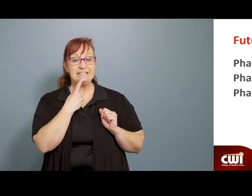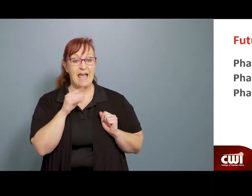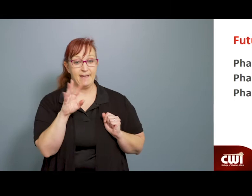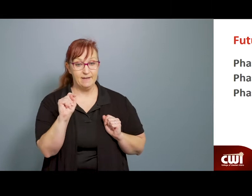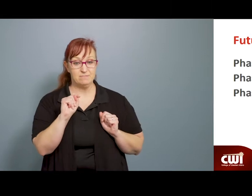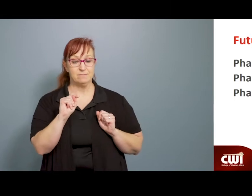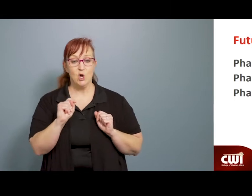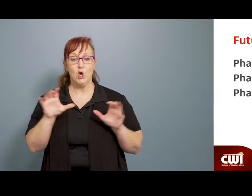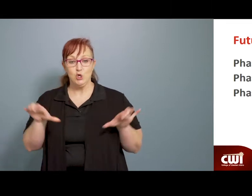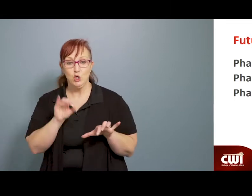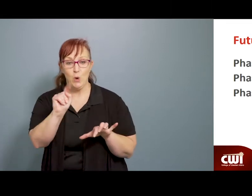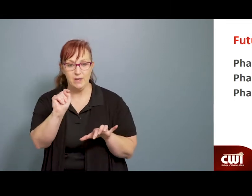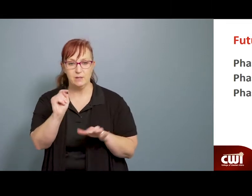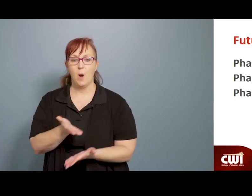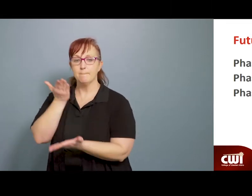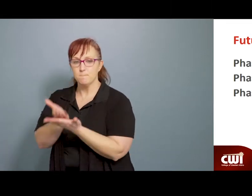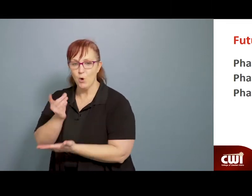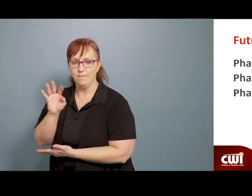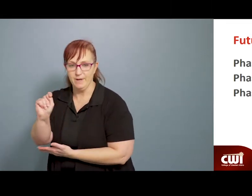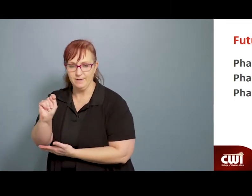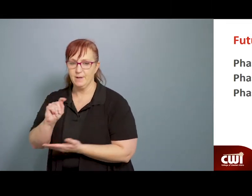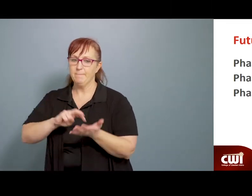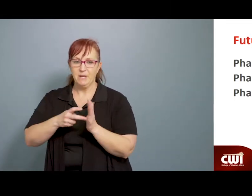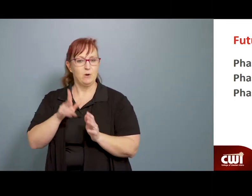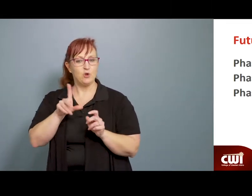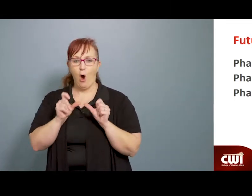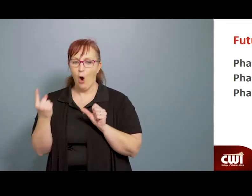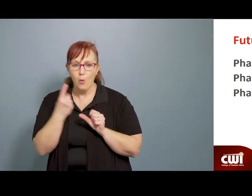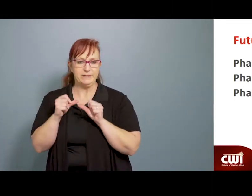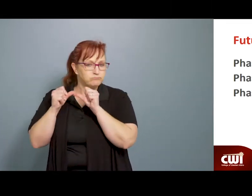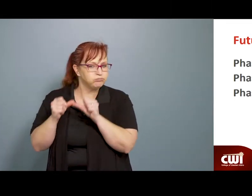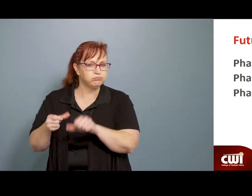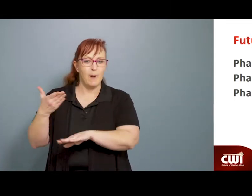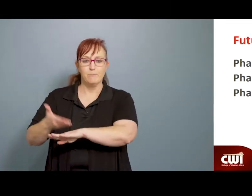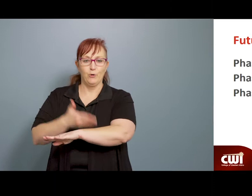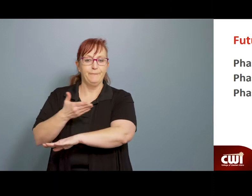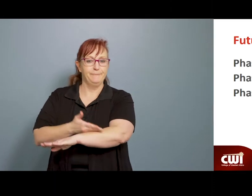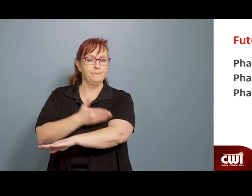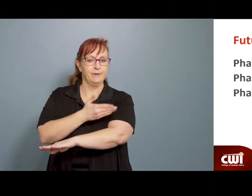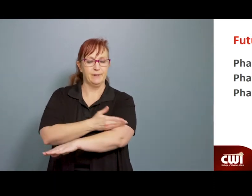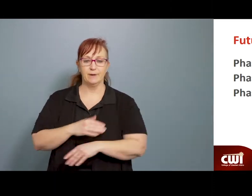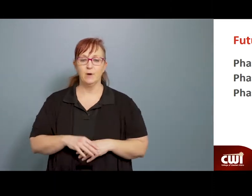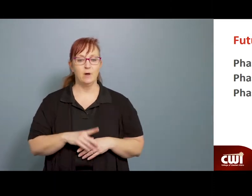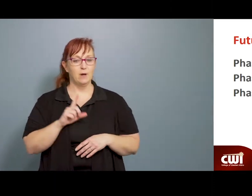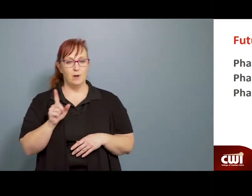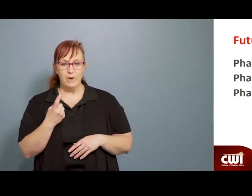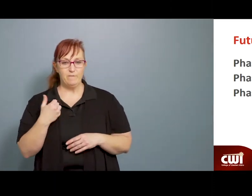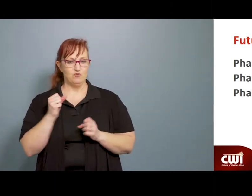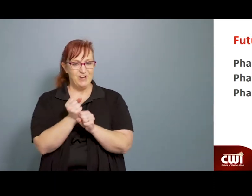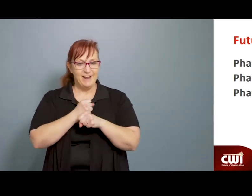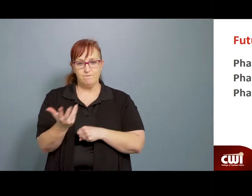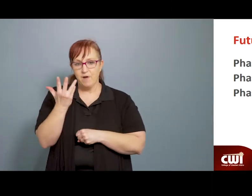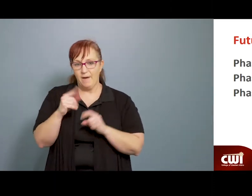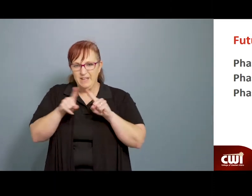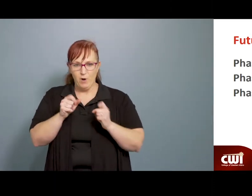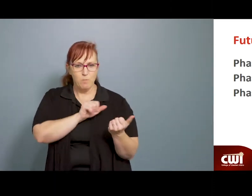it, right? And that involves continuous improvement. So although we jumped and created 5 modalities, there's an opportunity